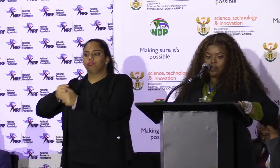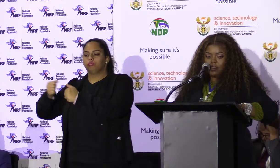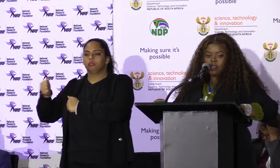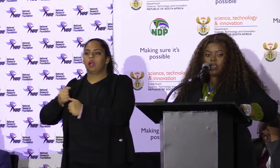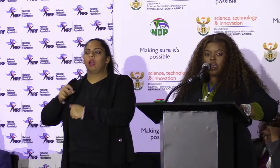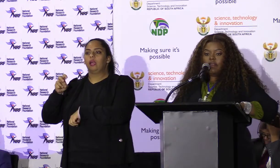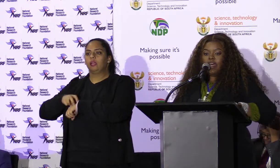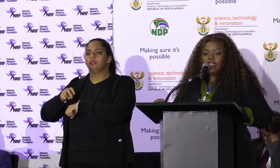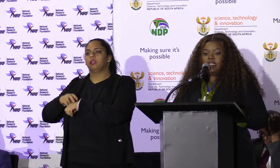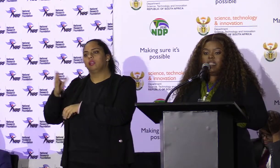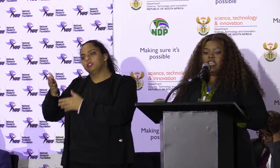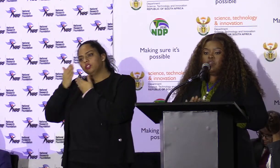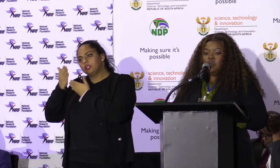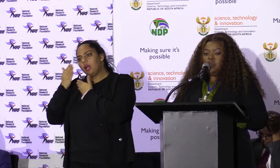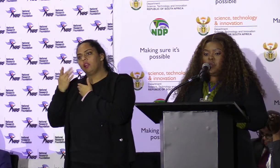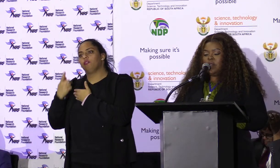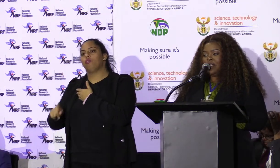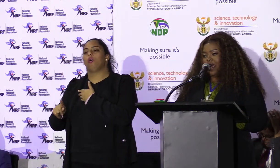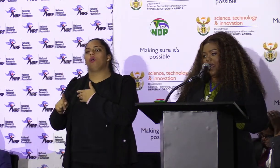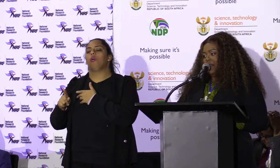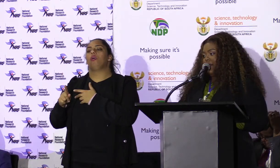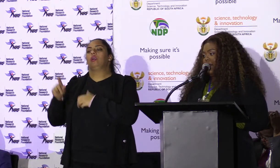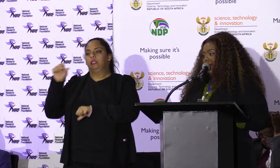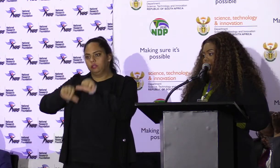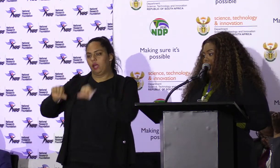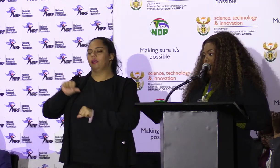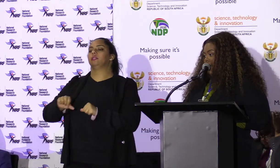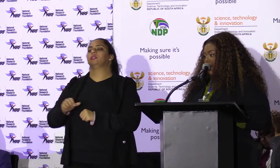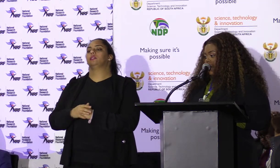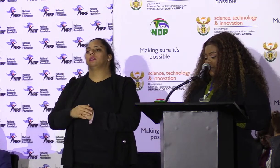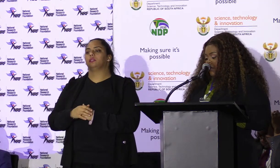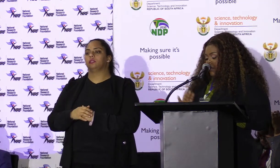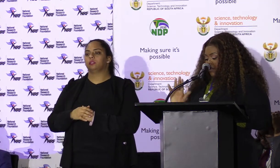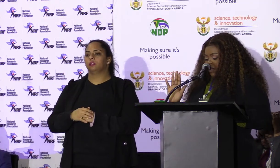in courses that has to do with science.